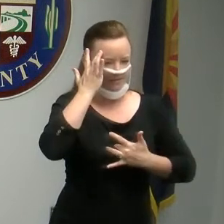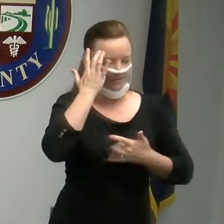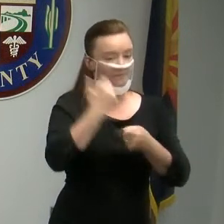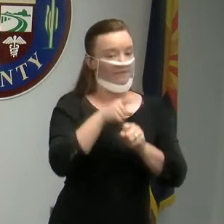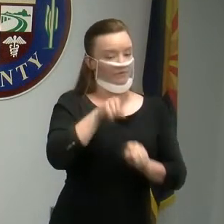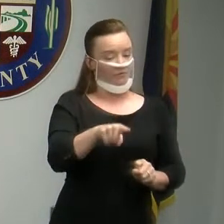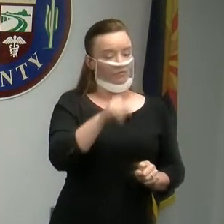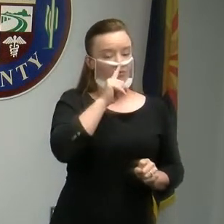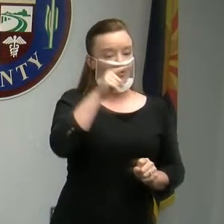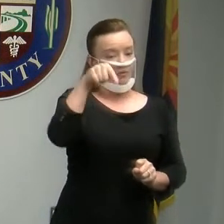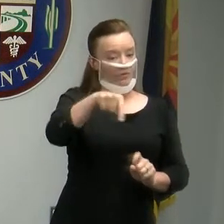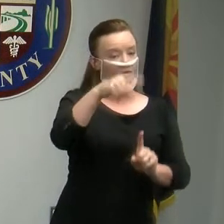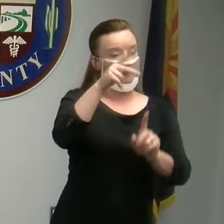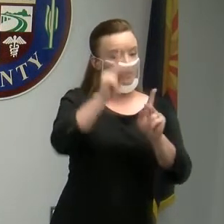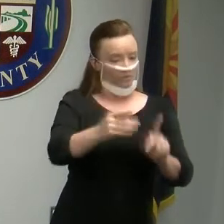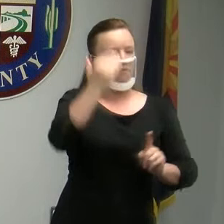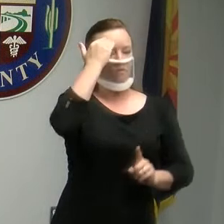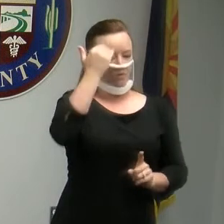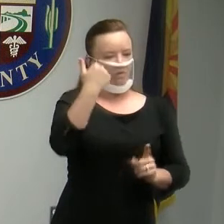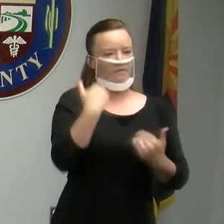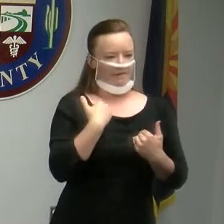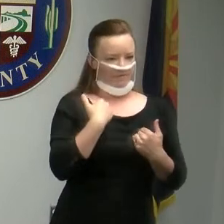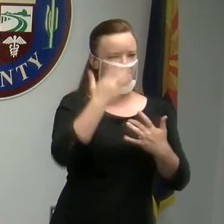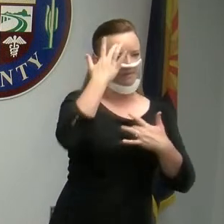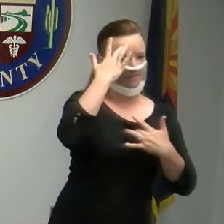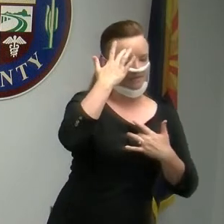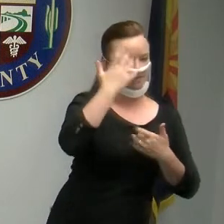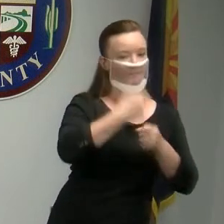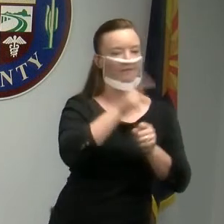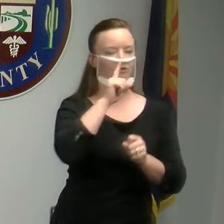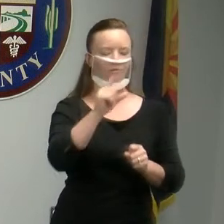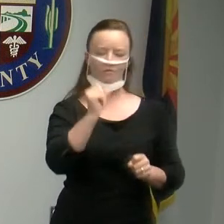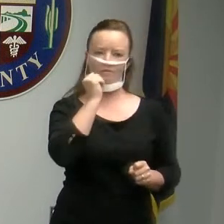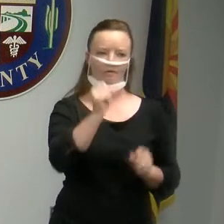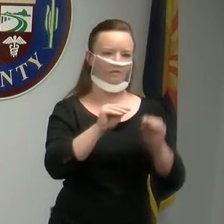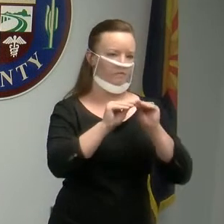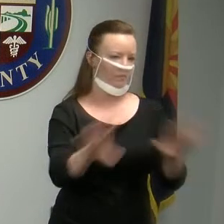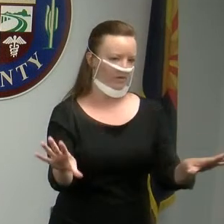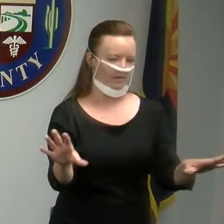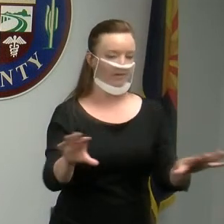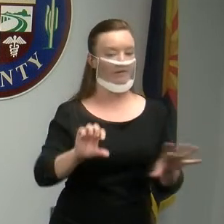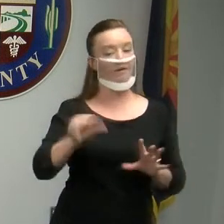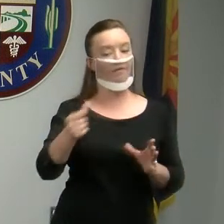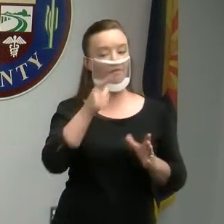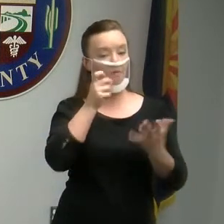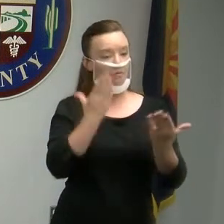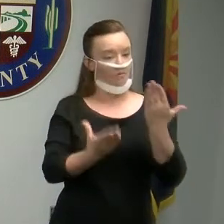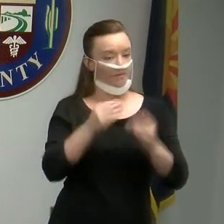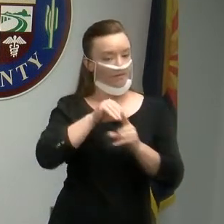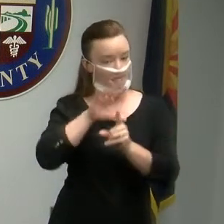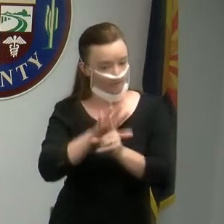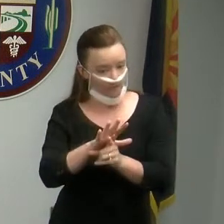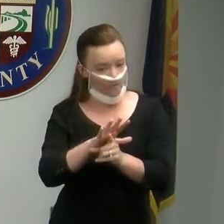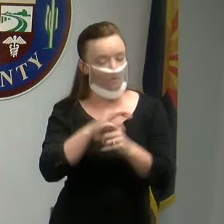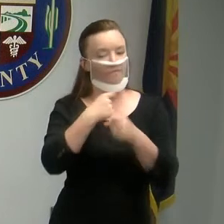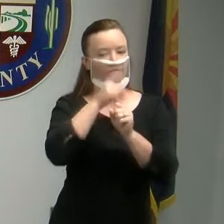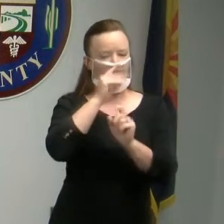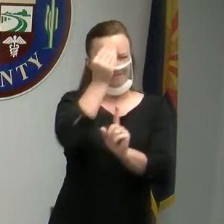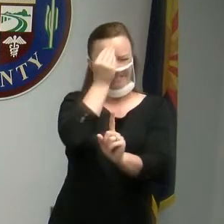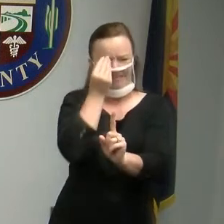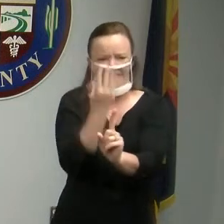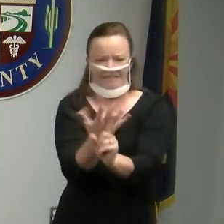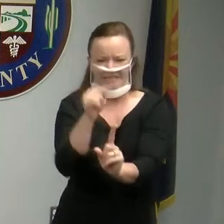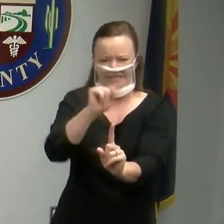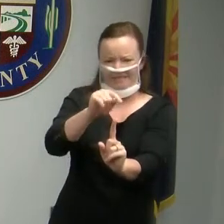further, and that anyone else who's been exposed is aware of the exposure. And it's important that we take all